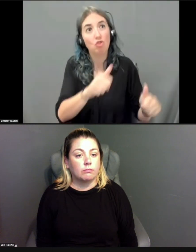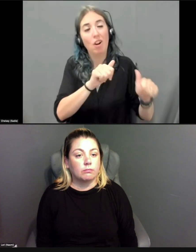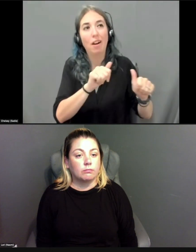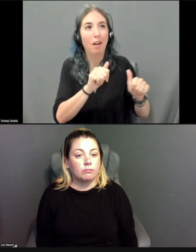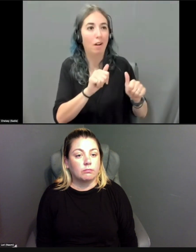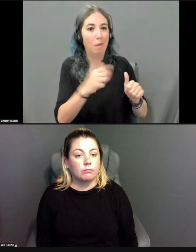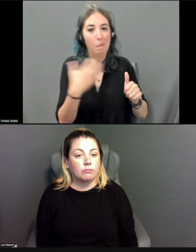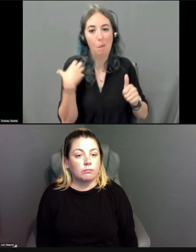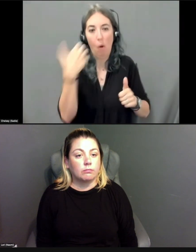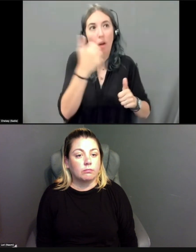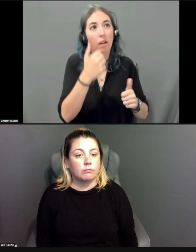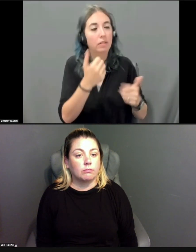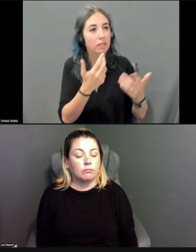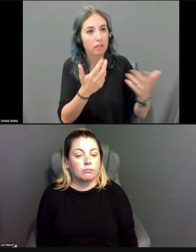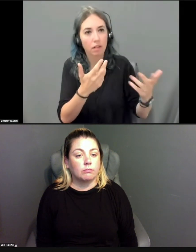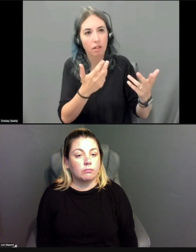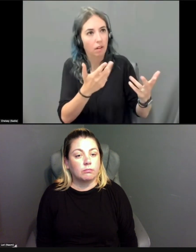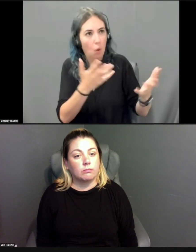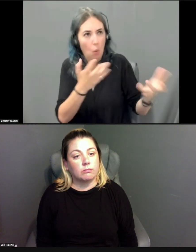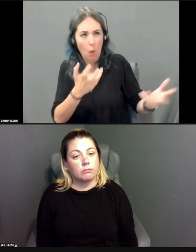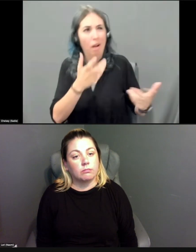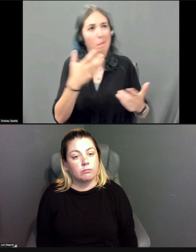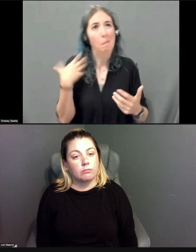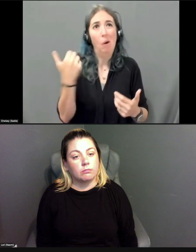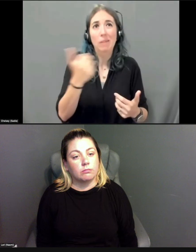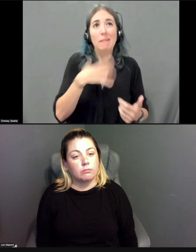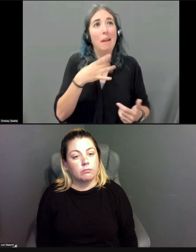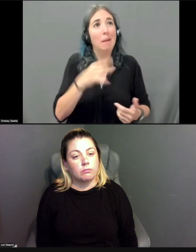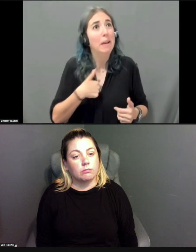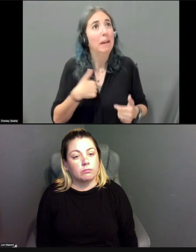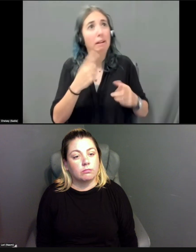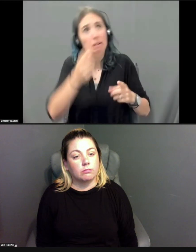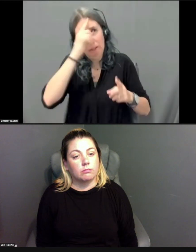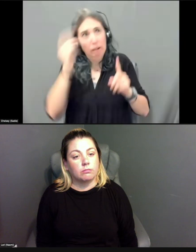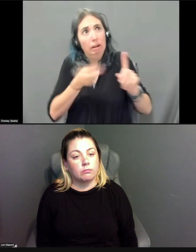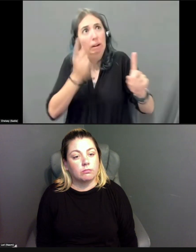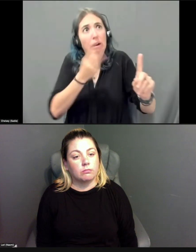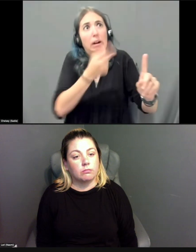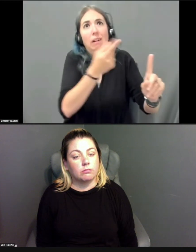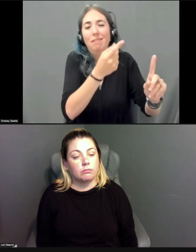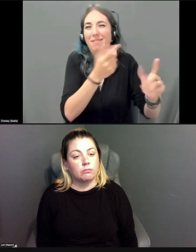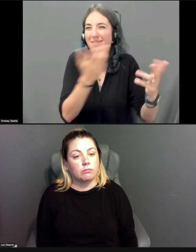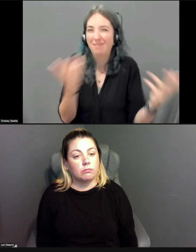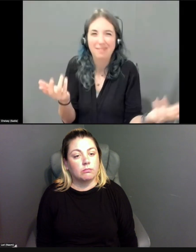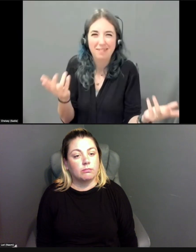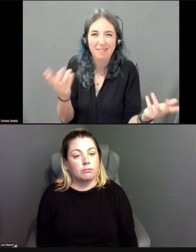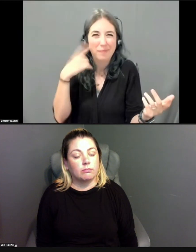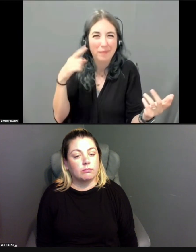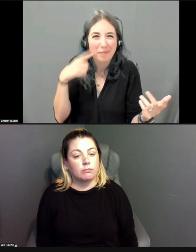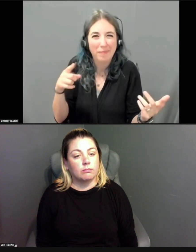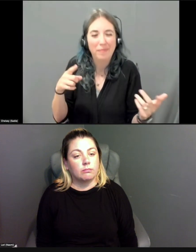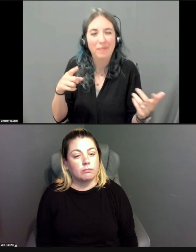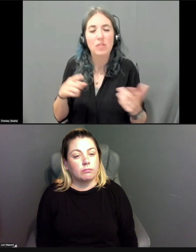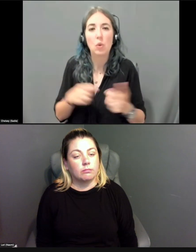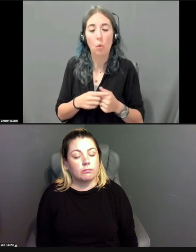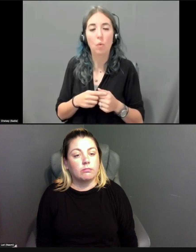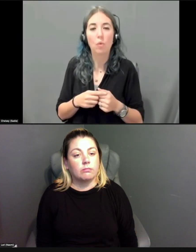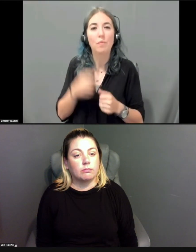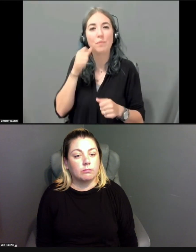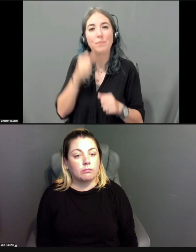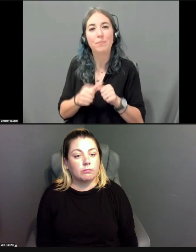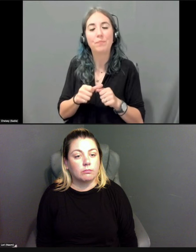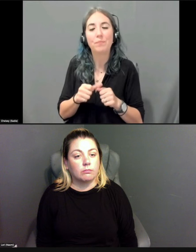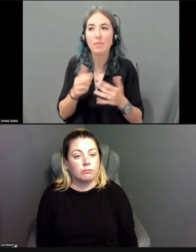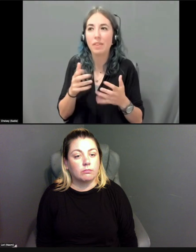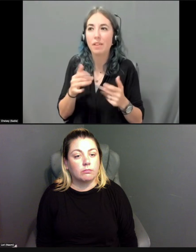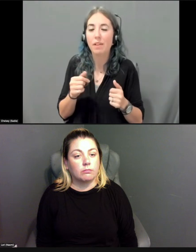super cliche, like there's really no such thing as work-life balance. And I guess, I don't know, it just made me kind of think about that whenever you were talking about